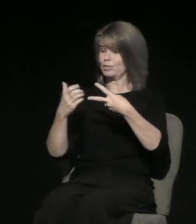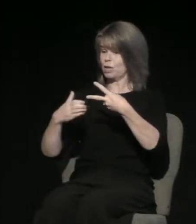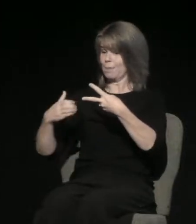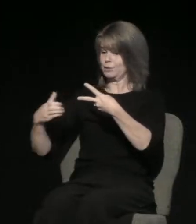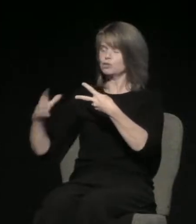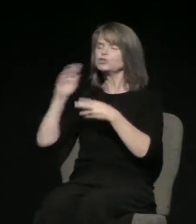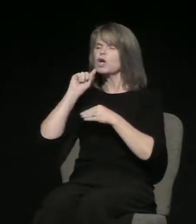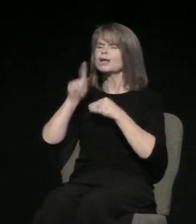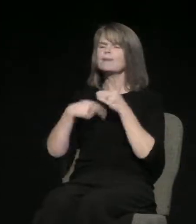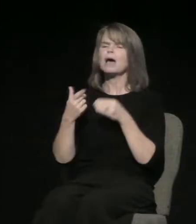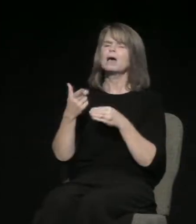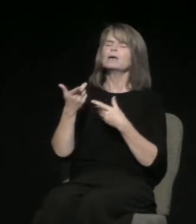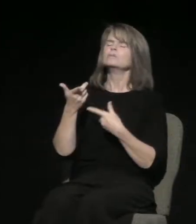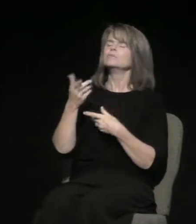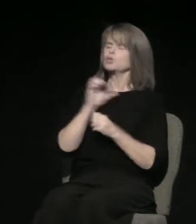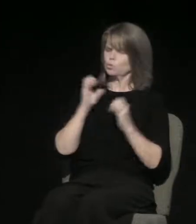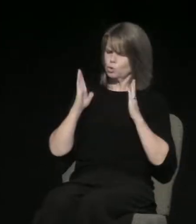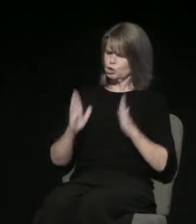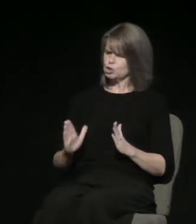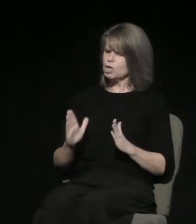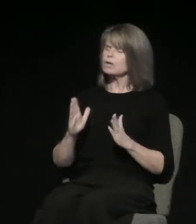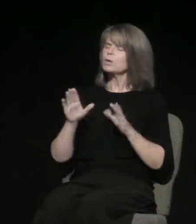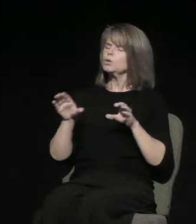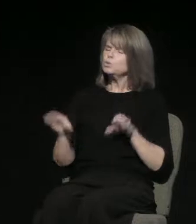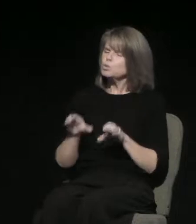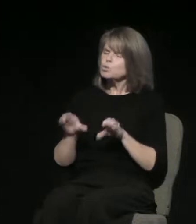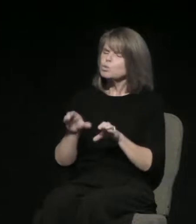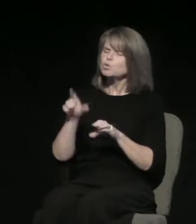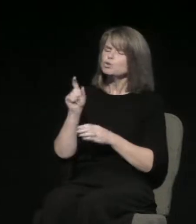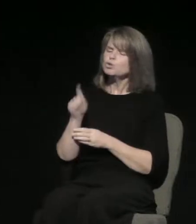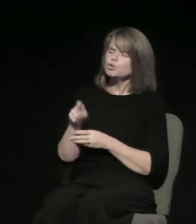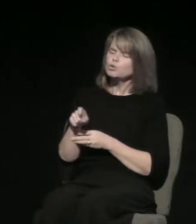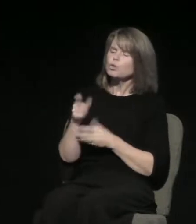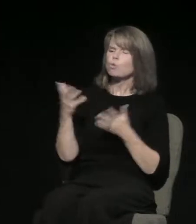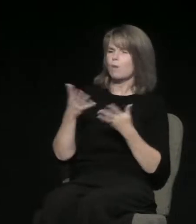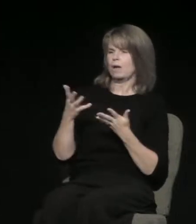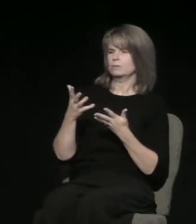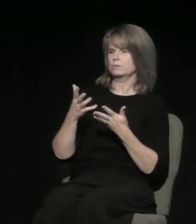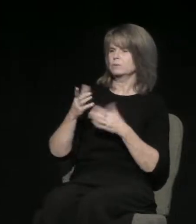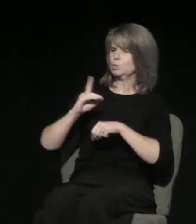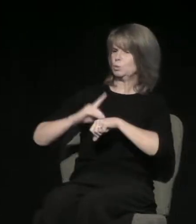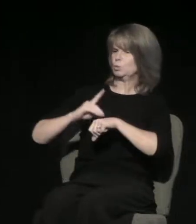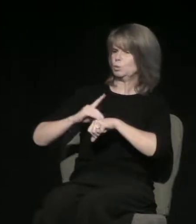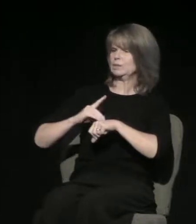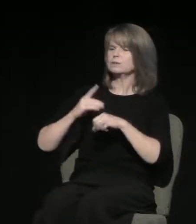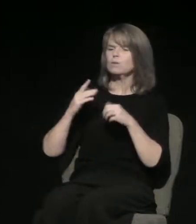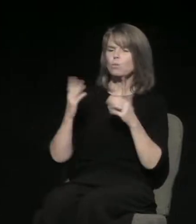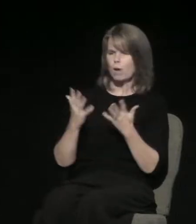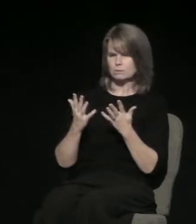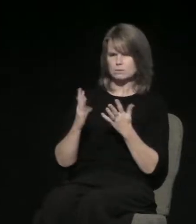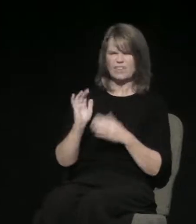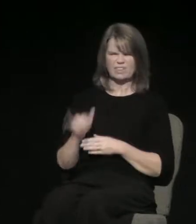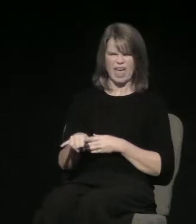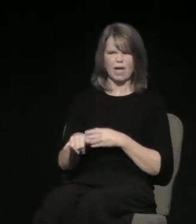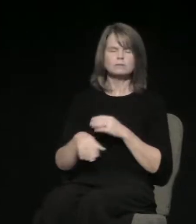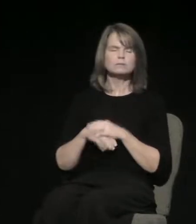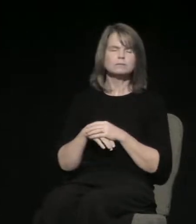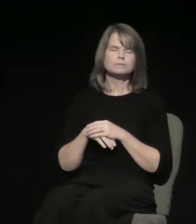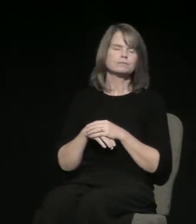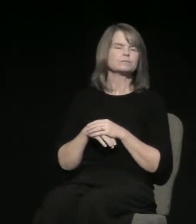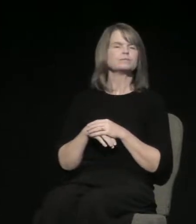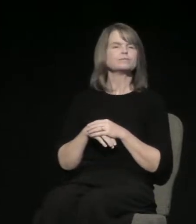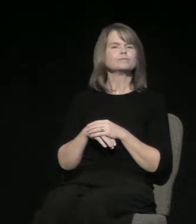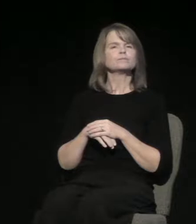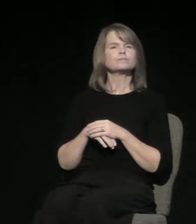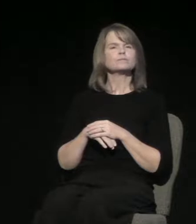talks about The duties Of Christian living What we're Supposed to do All right So this